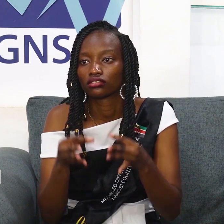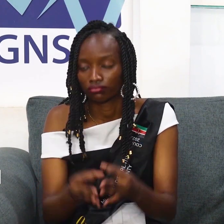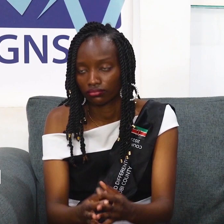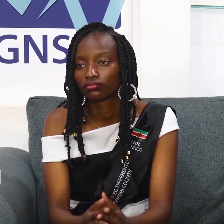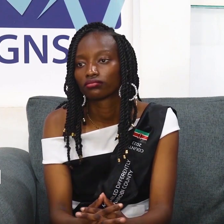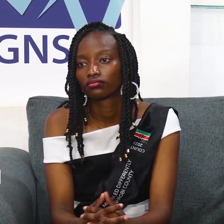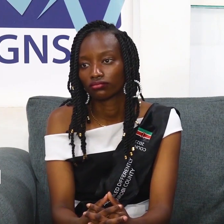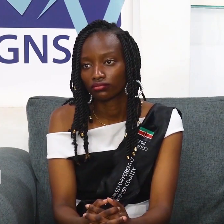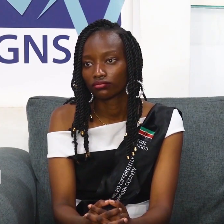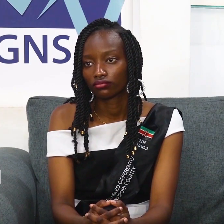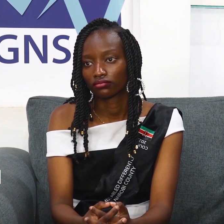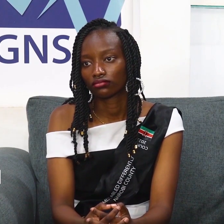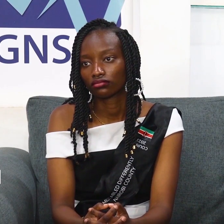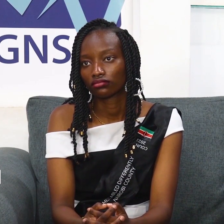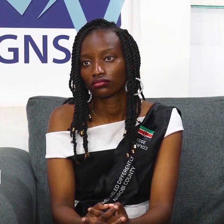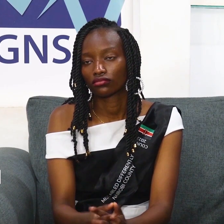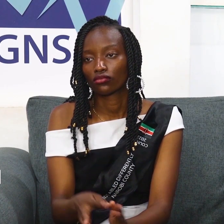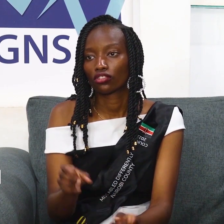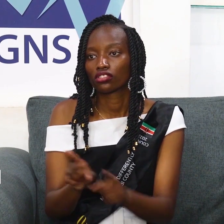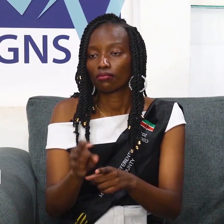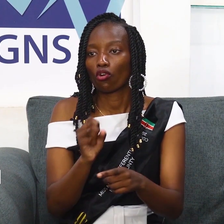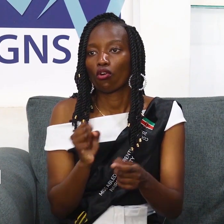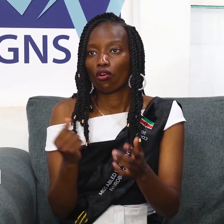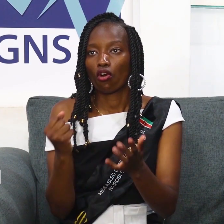there were also financial issues.